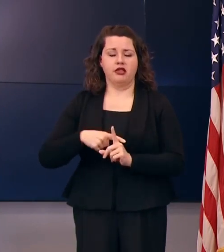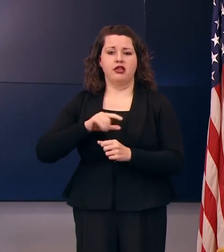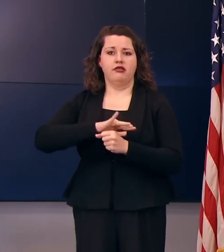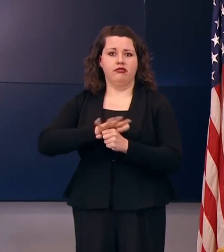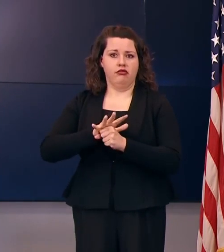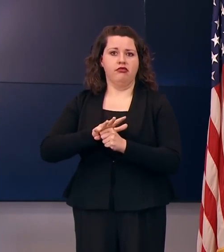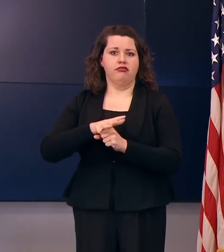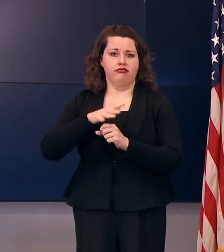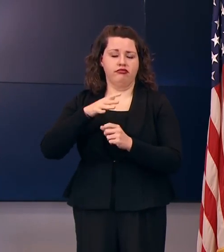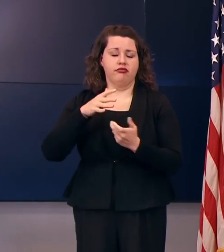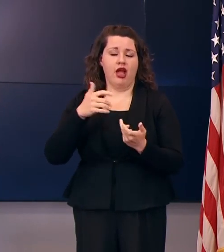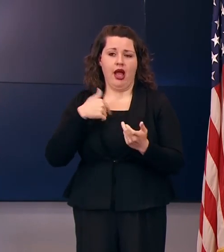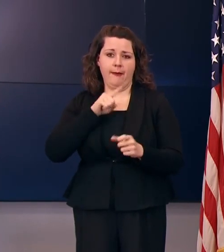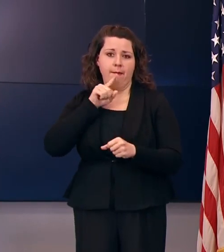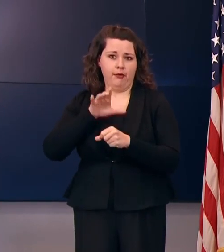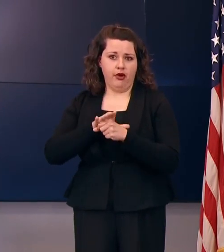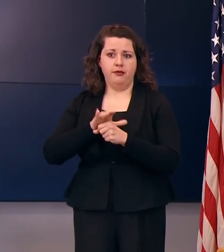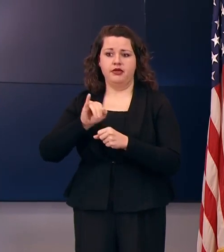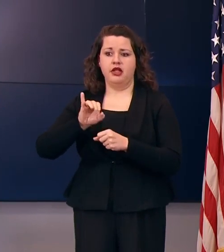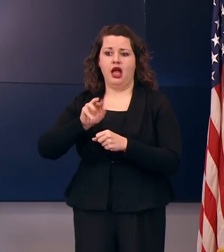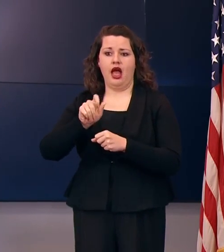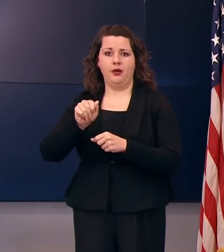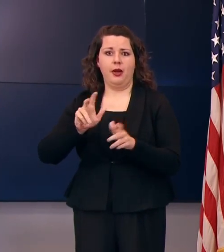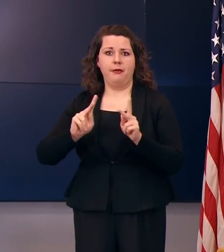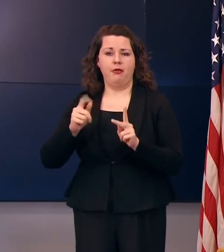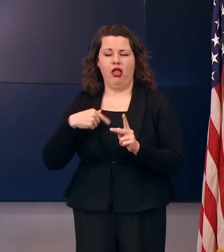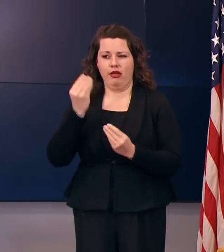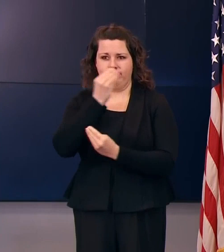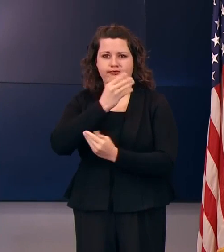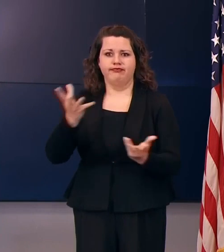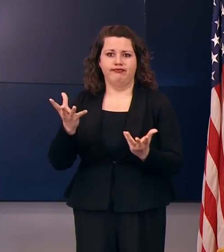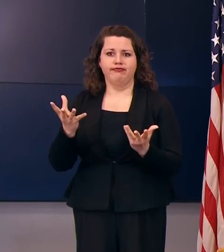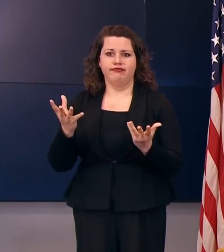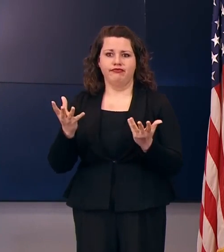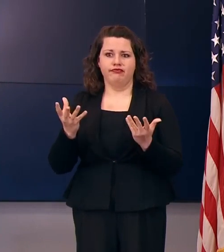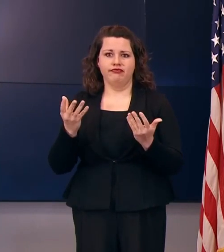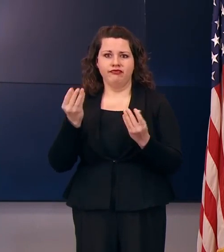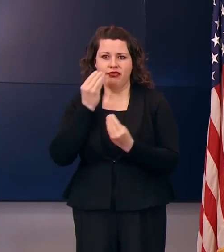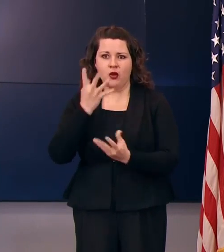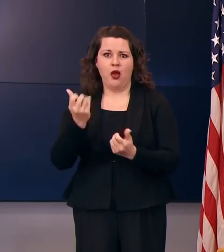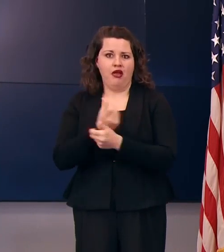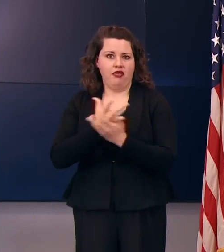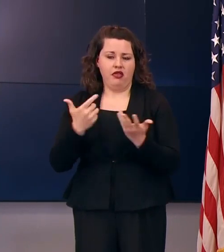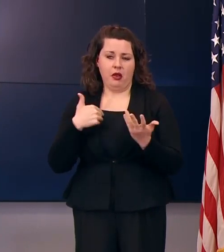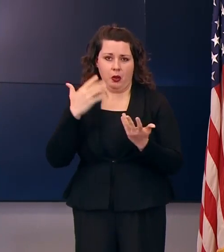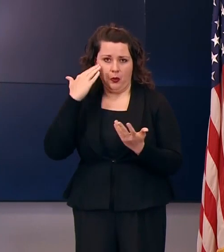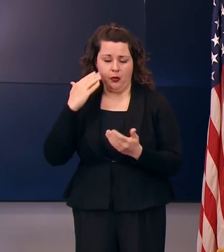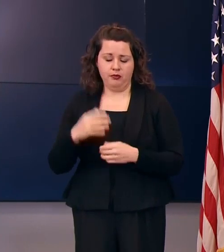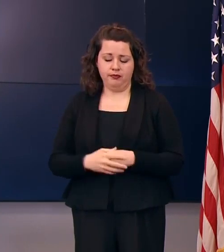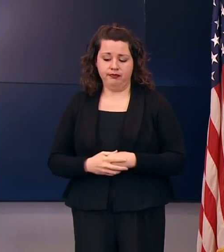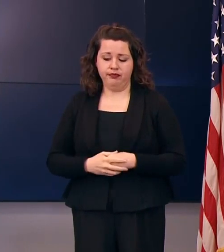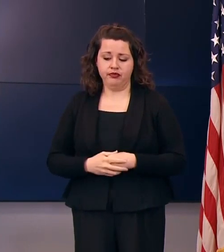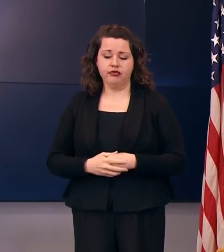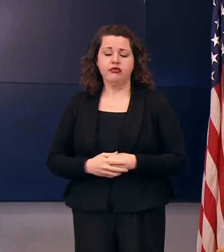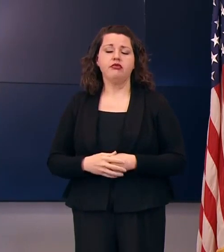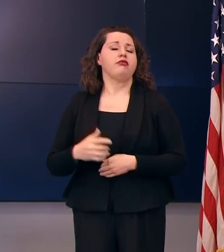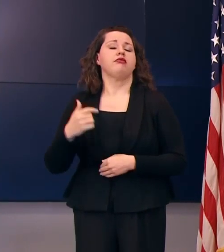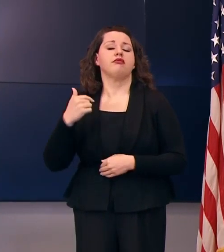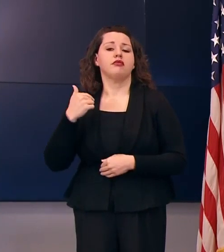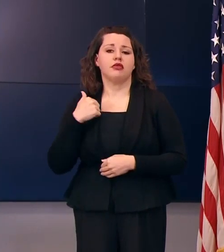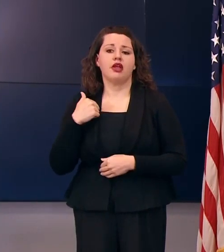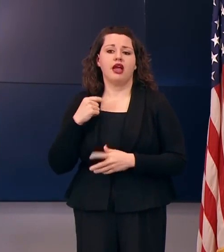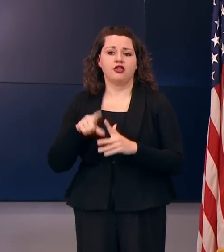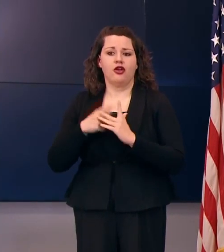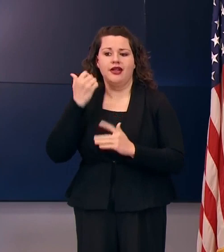COVID-19 cases, I pledged to keep Iowans informed and to be as transparent as possible. I began providing